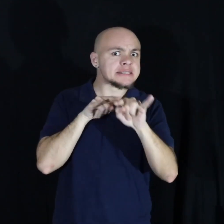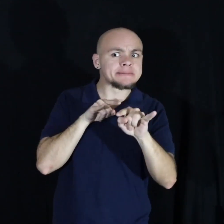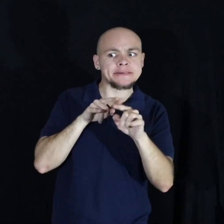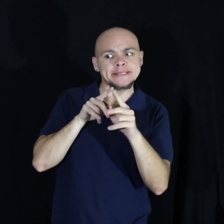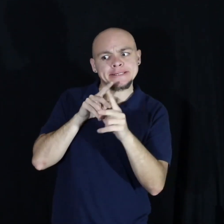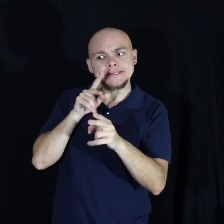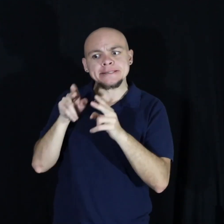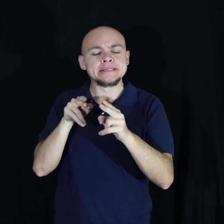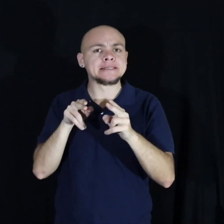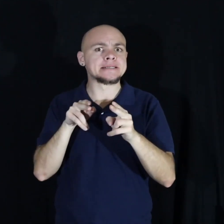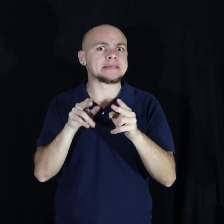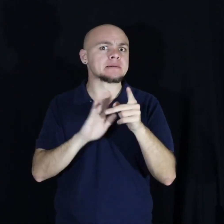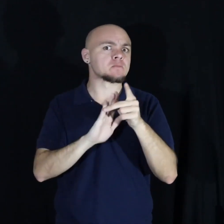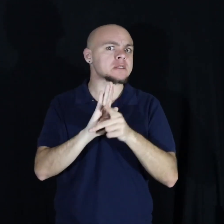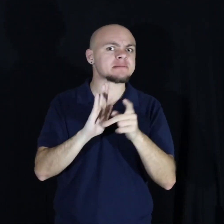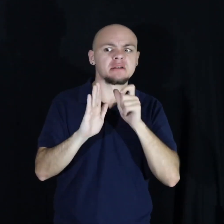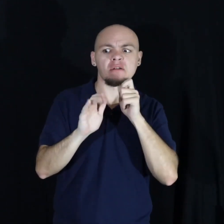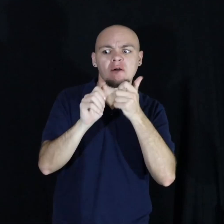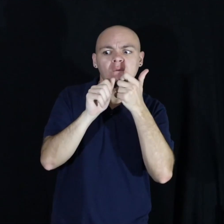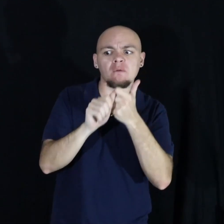being unprincipled,